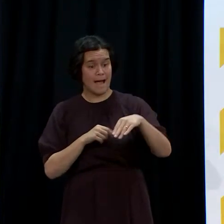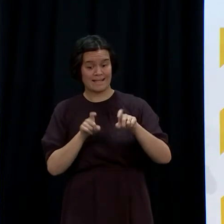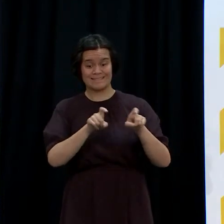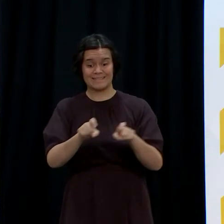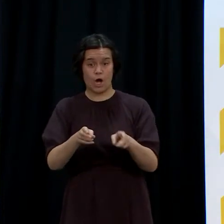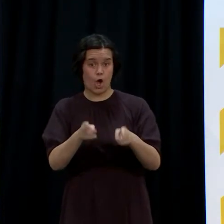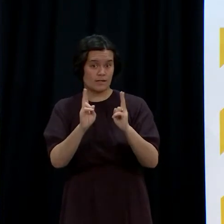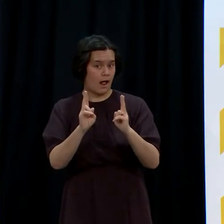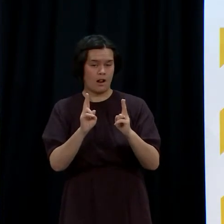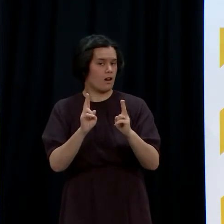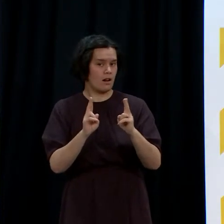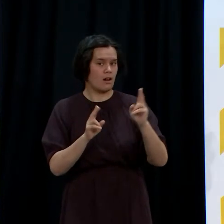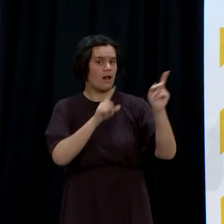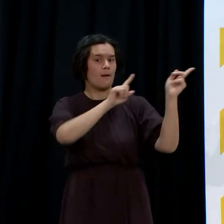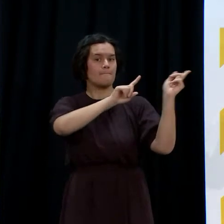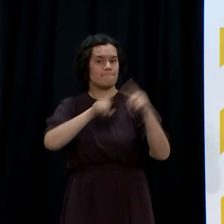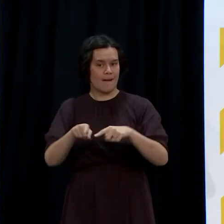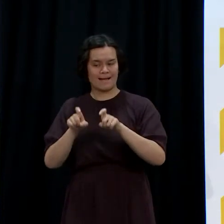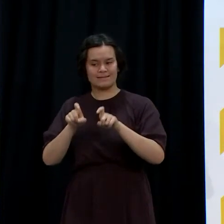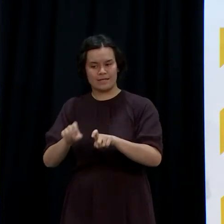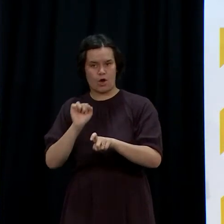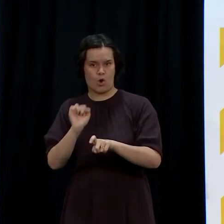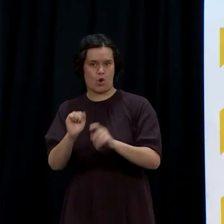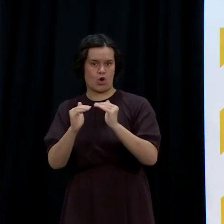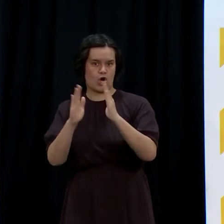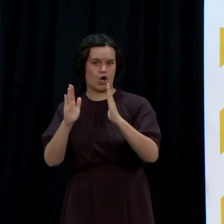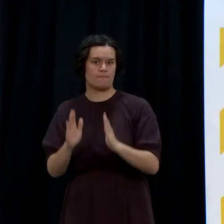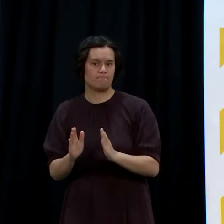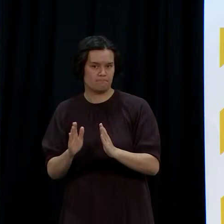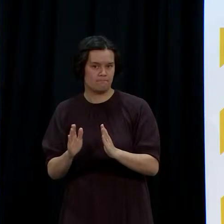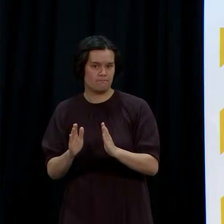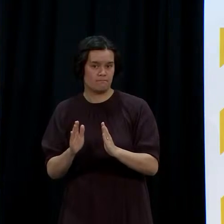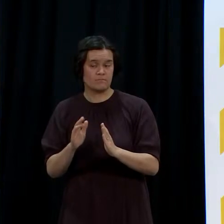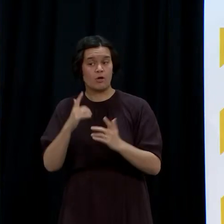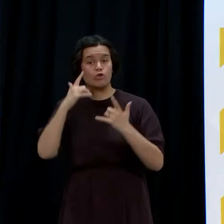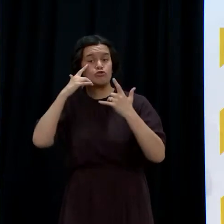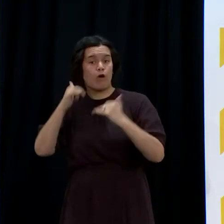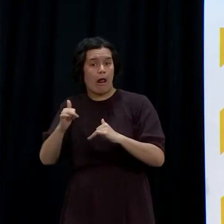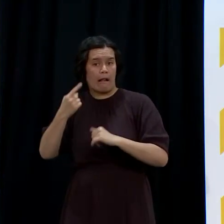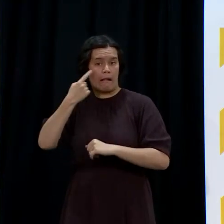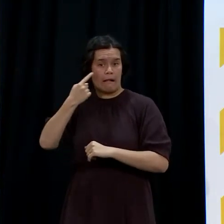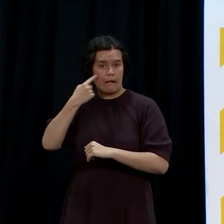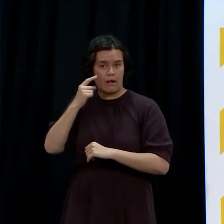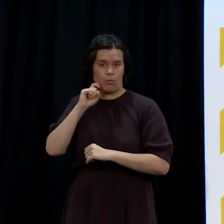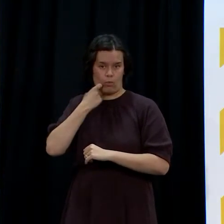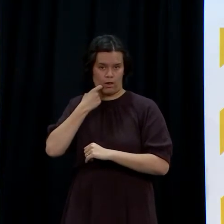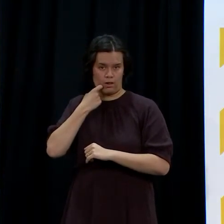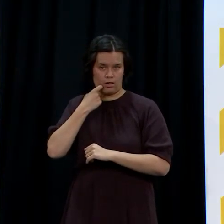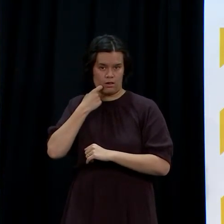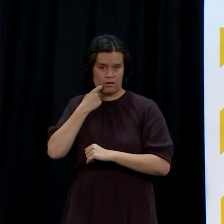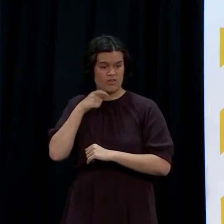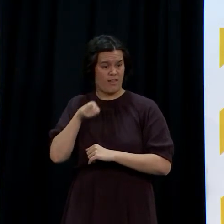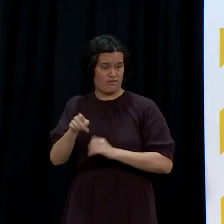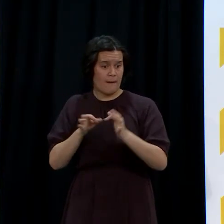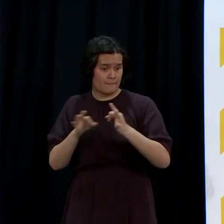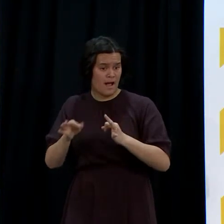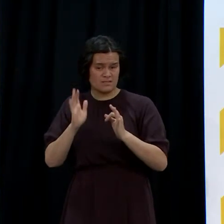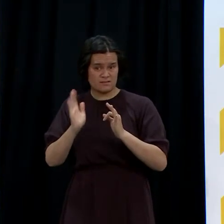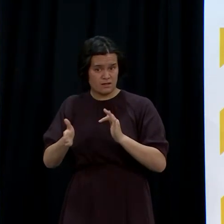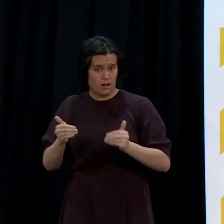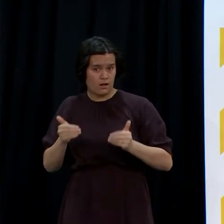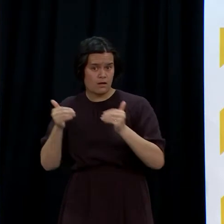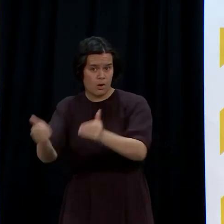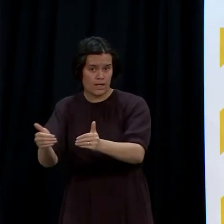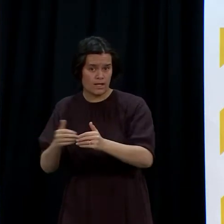out over the next month or two. So that continues. What Minister Hipkins and the Prime Minister have been referring to is in